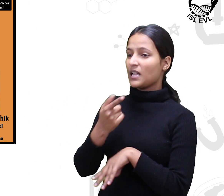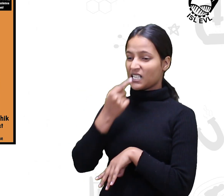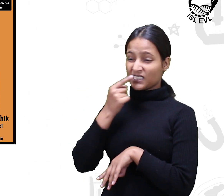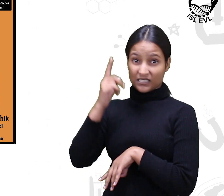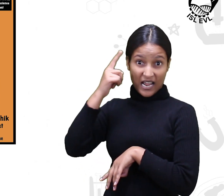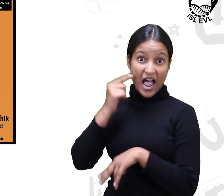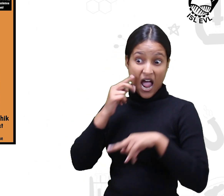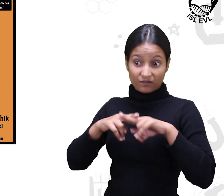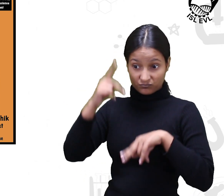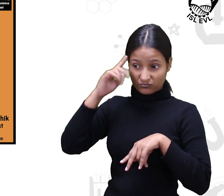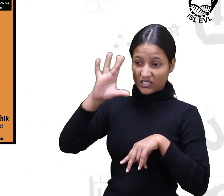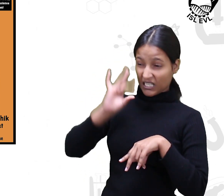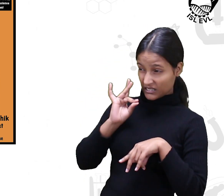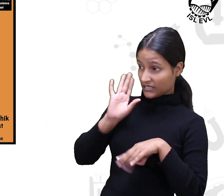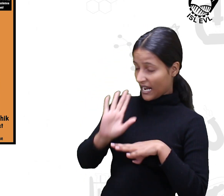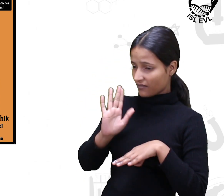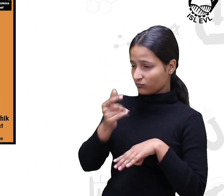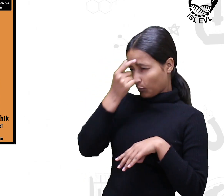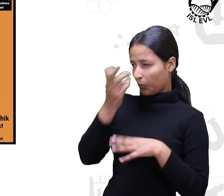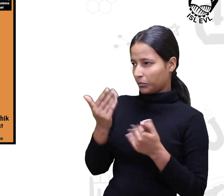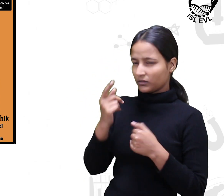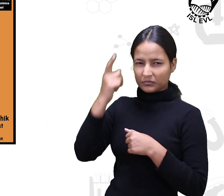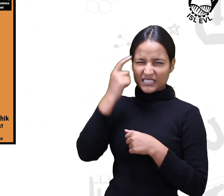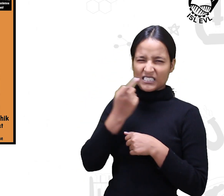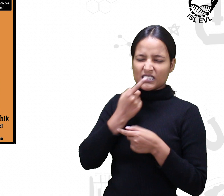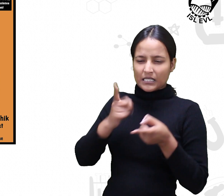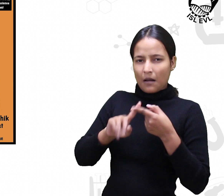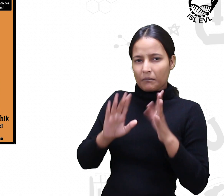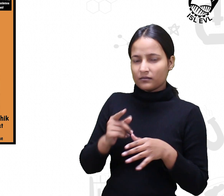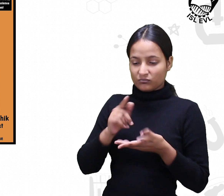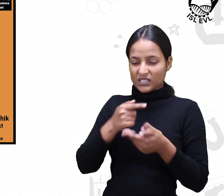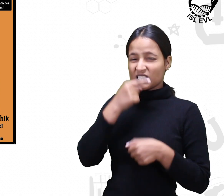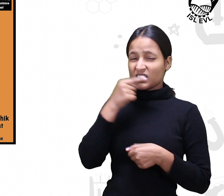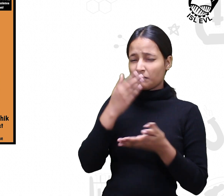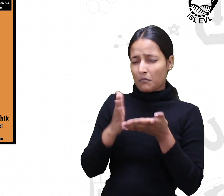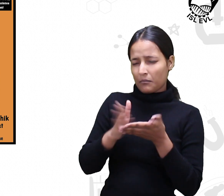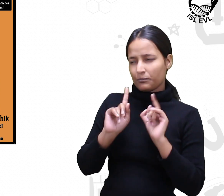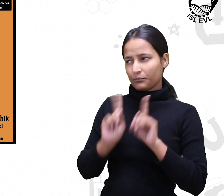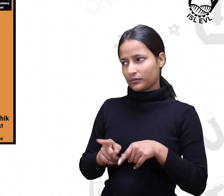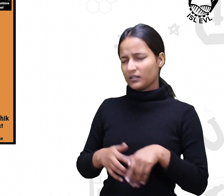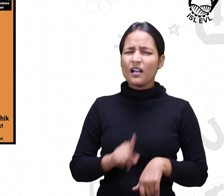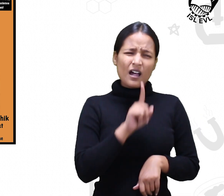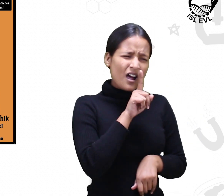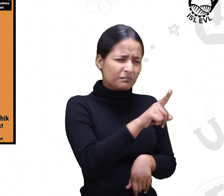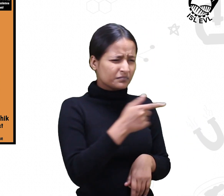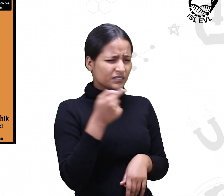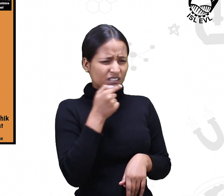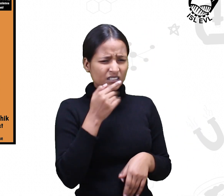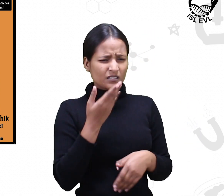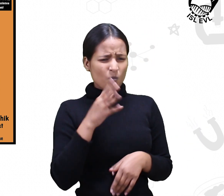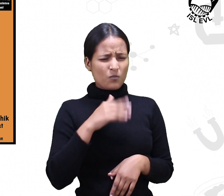teeth by brushing. Yeah, but Utsuka, why do we need to brush our teeth to remove the